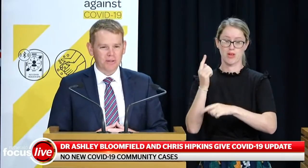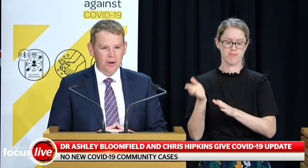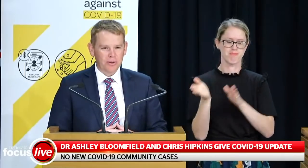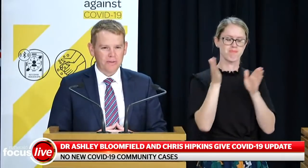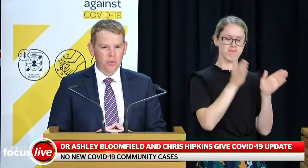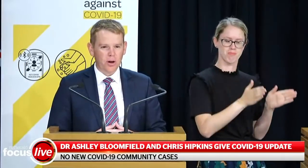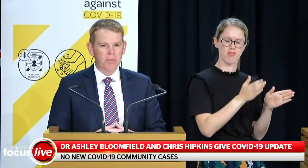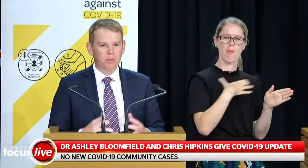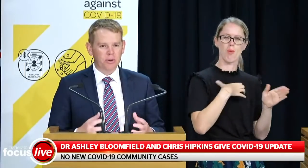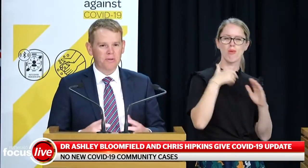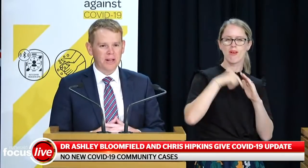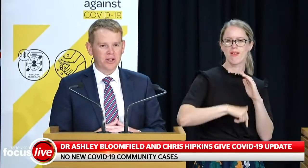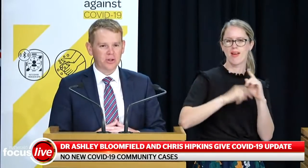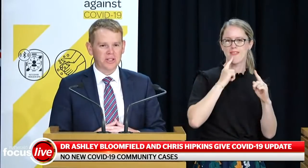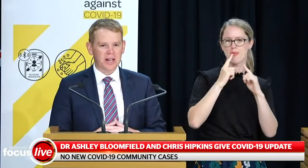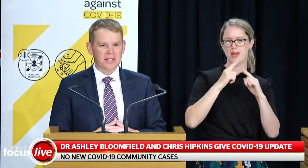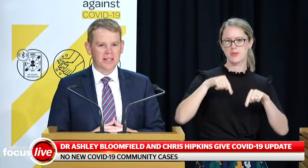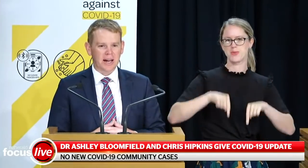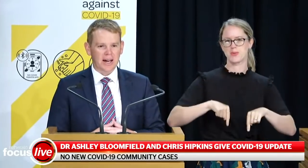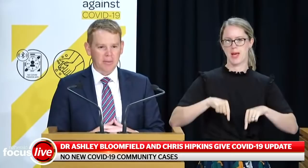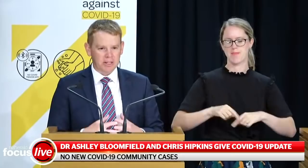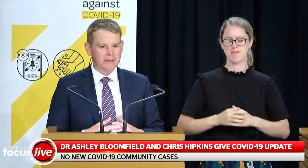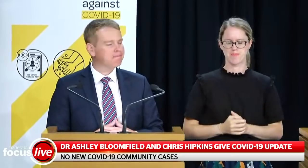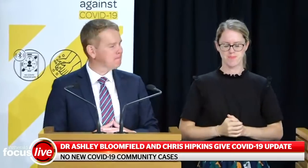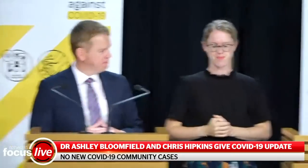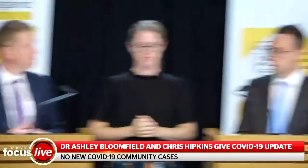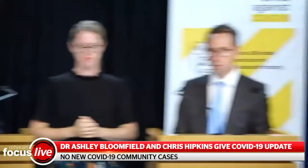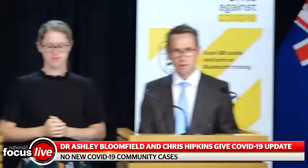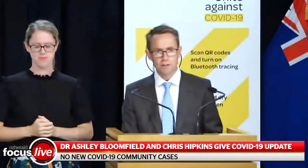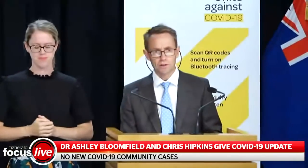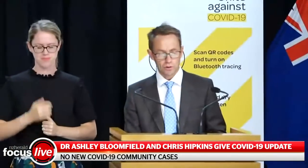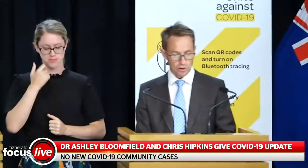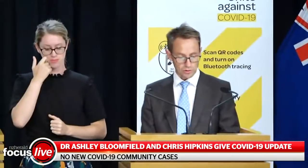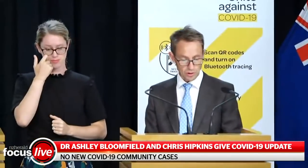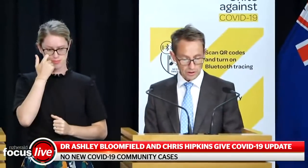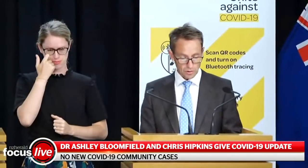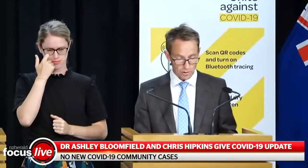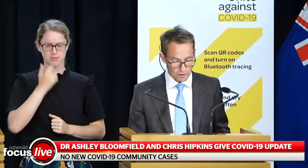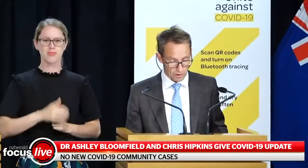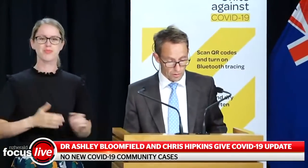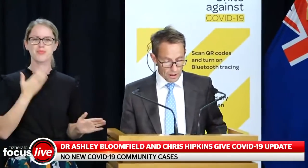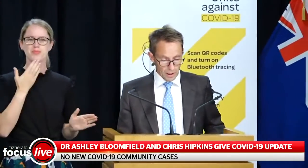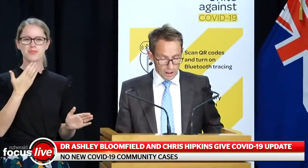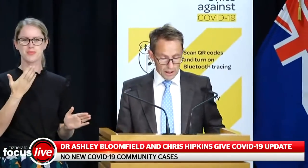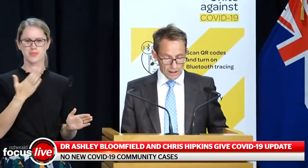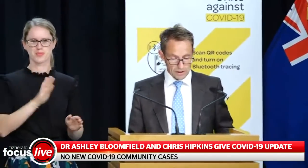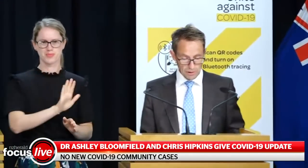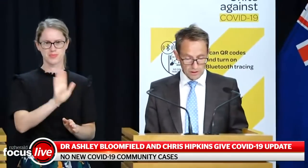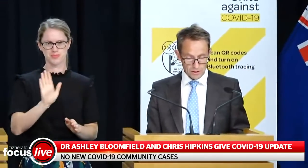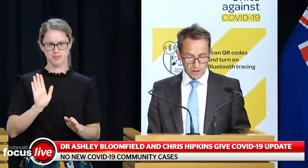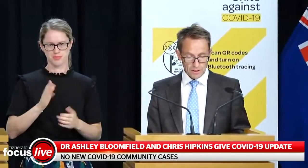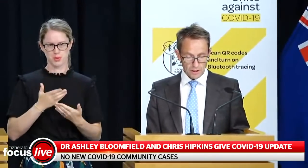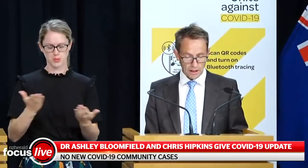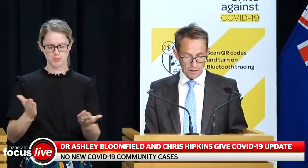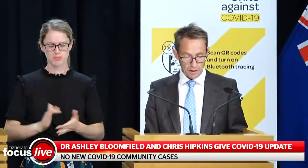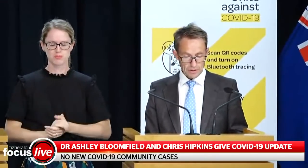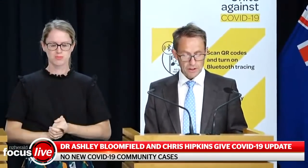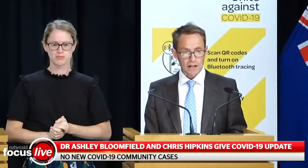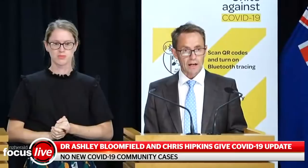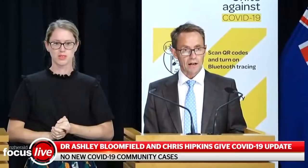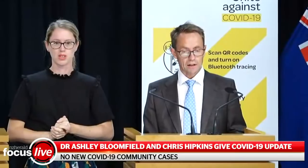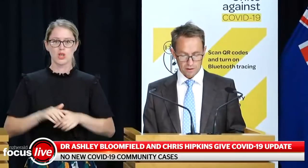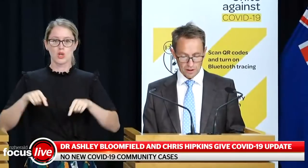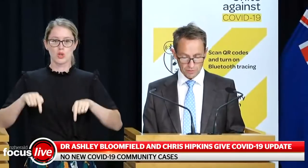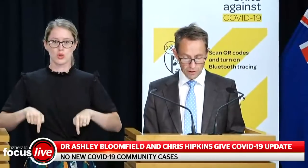Director General of Health for a bit more information on today's update. Thanks, Minister. Kia ora koutou katoa. So, as the Minister said, our